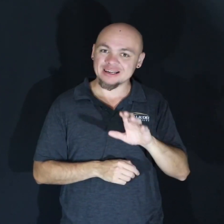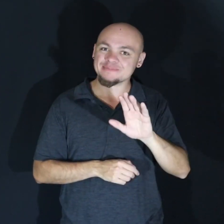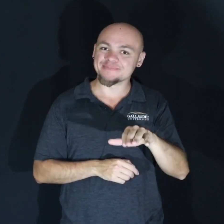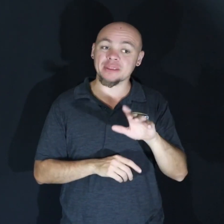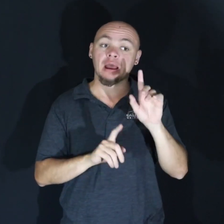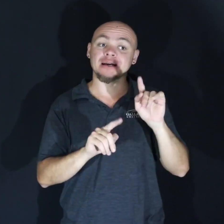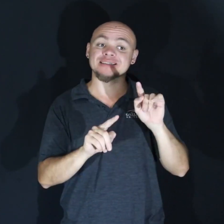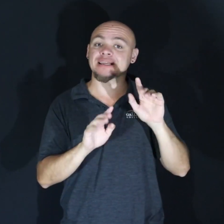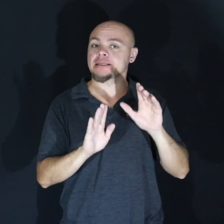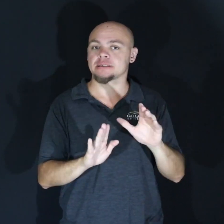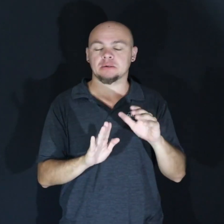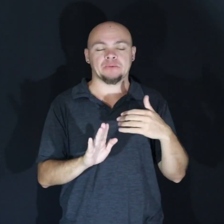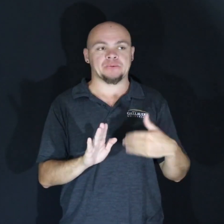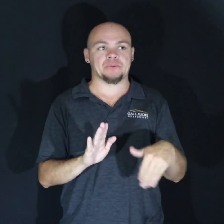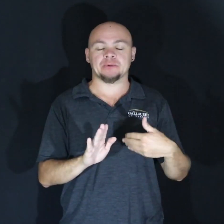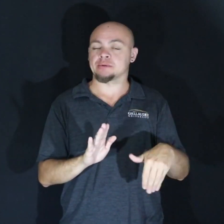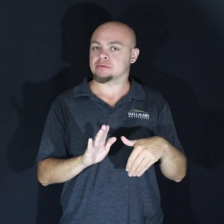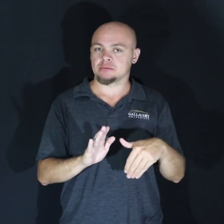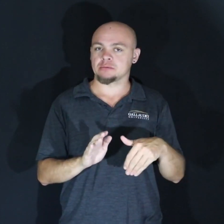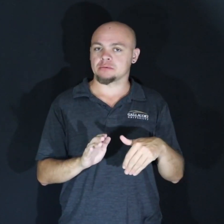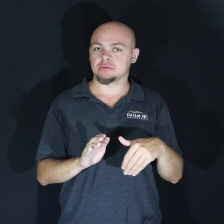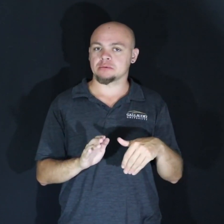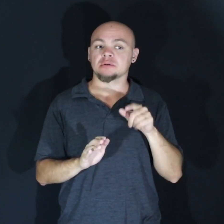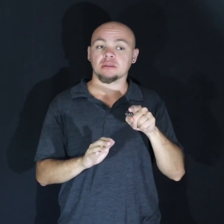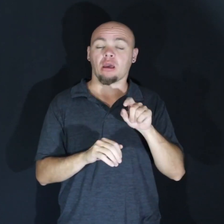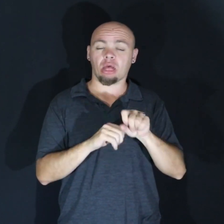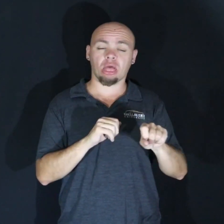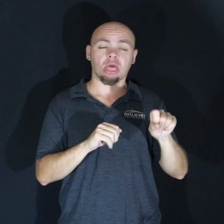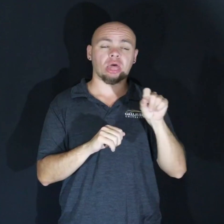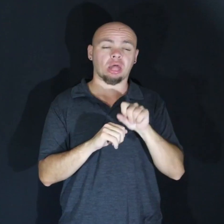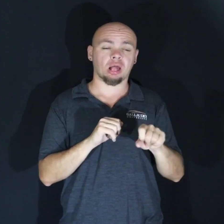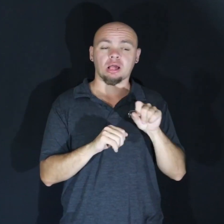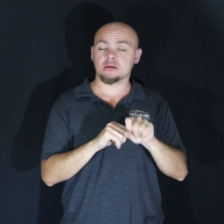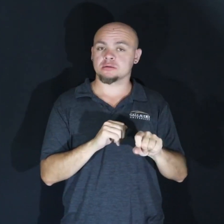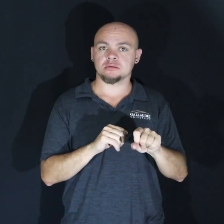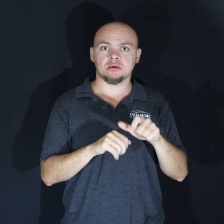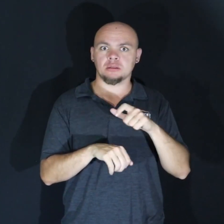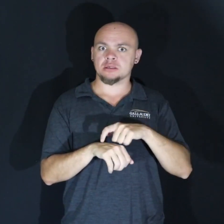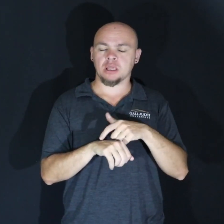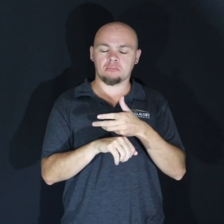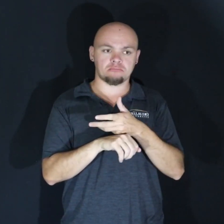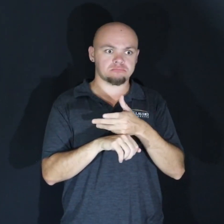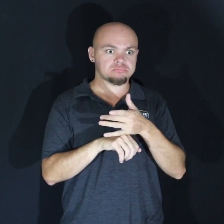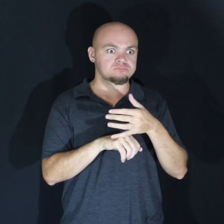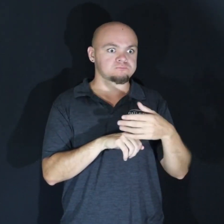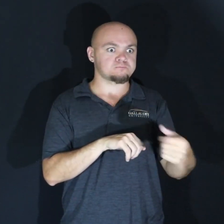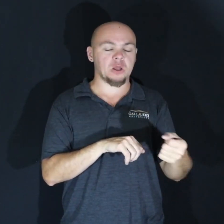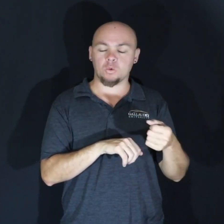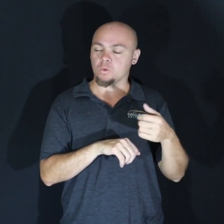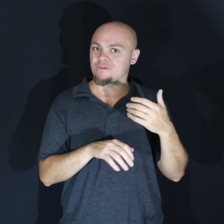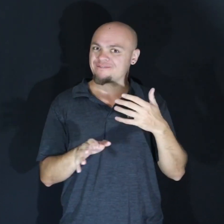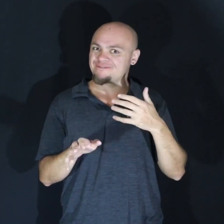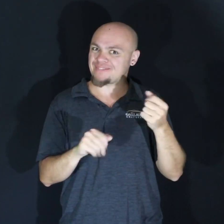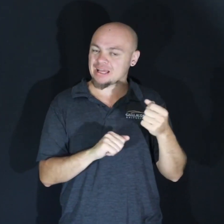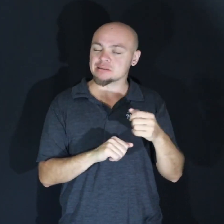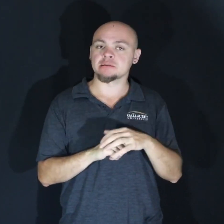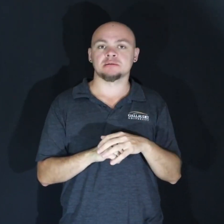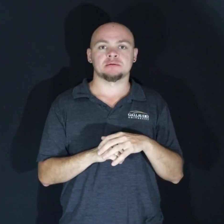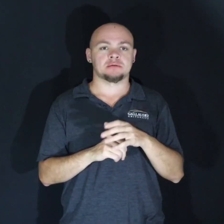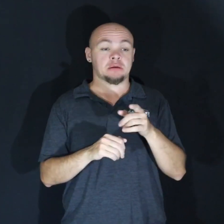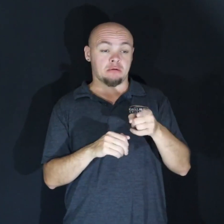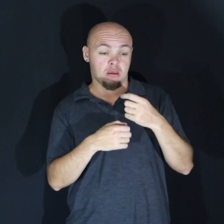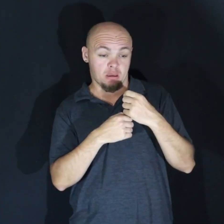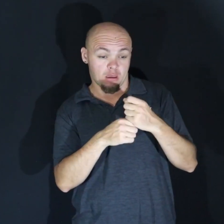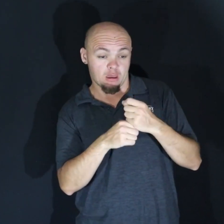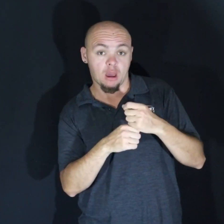Attendees are always amazed by how much they get done and how quickly the time goes. The pieces that are